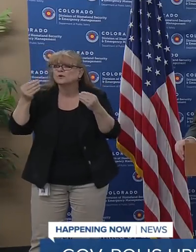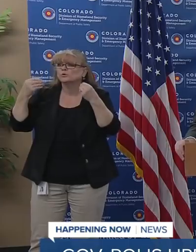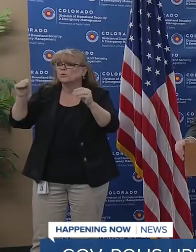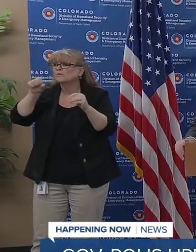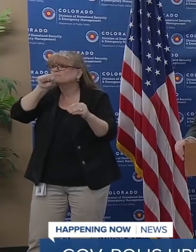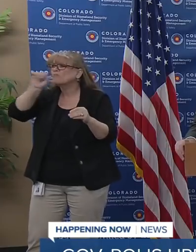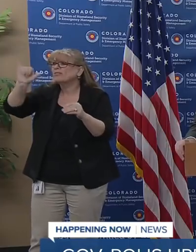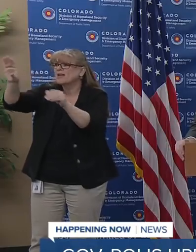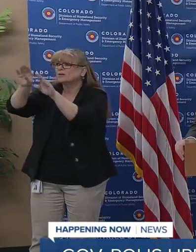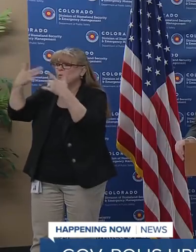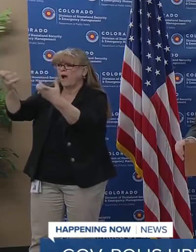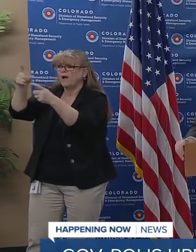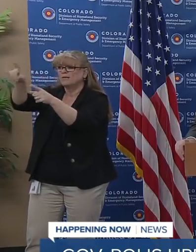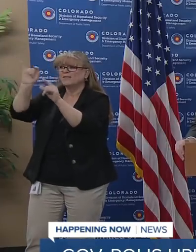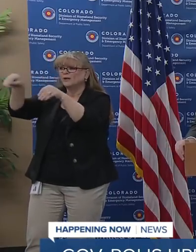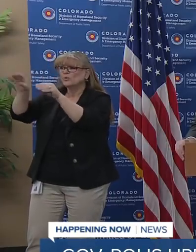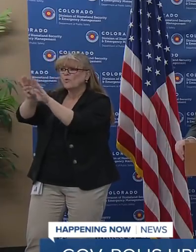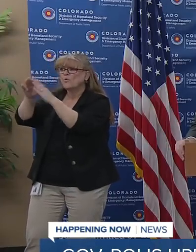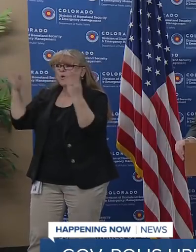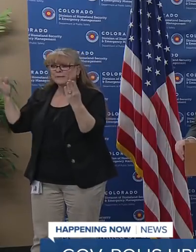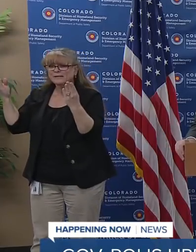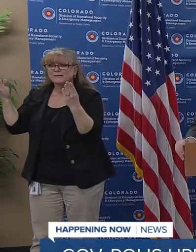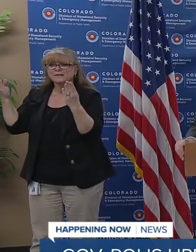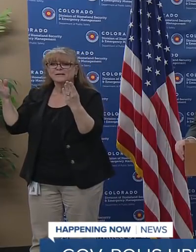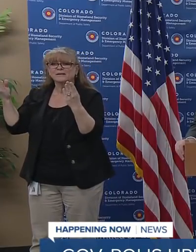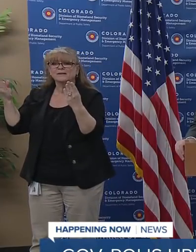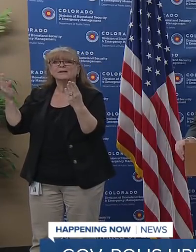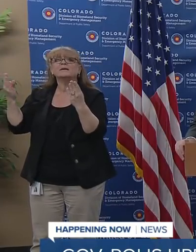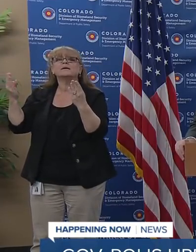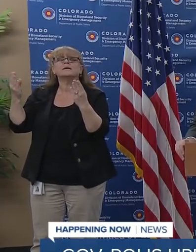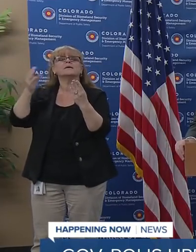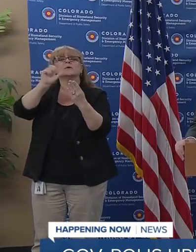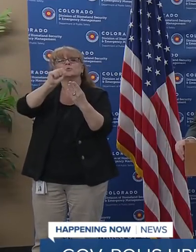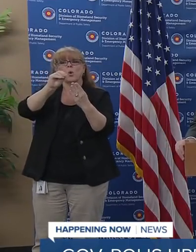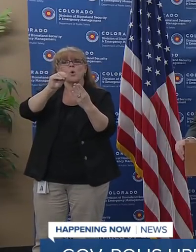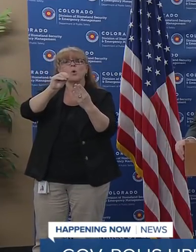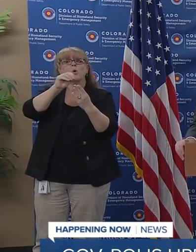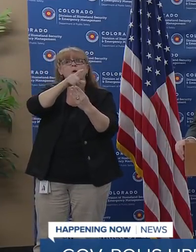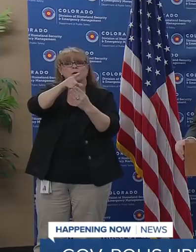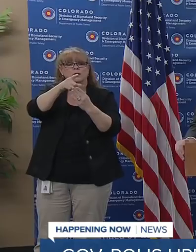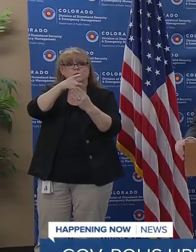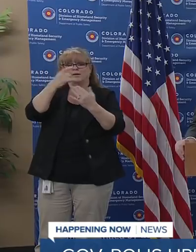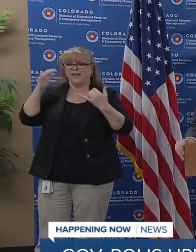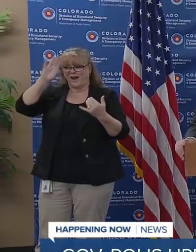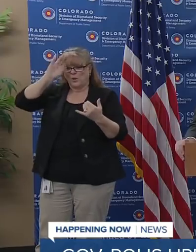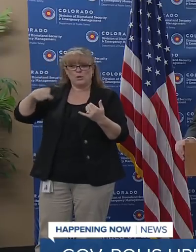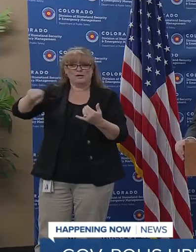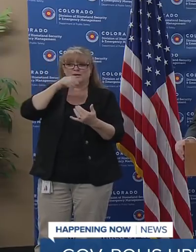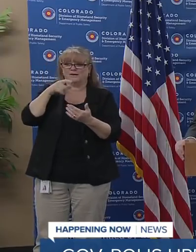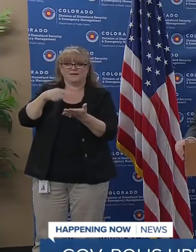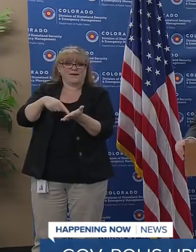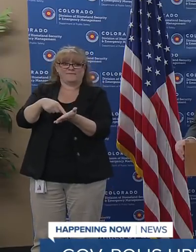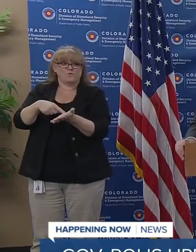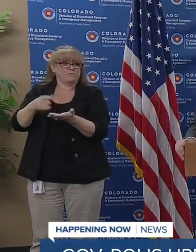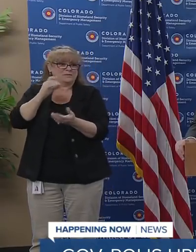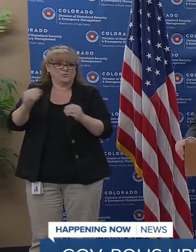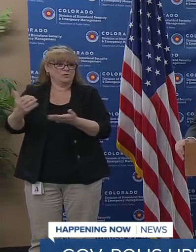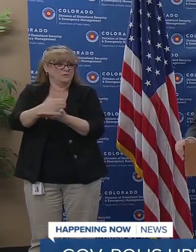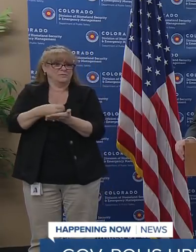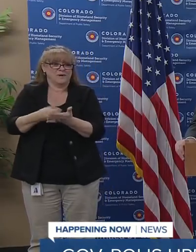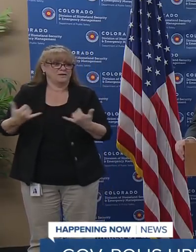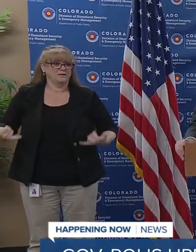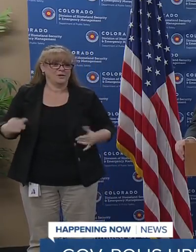recognition of the fact that they're not generating revenue right now. I was also proud to relax regulations so restaurants and bar staff can work as delivery